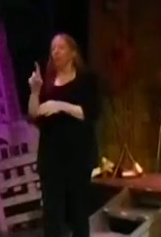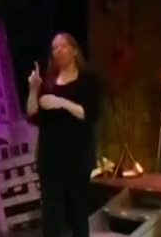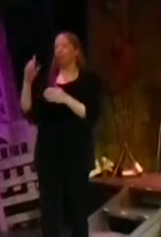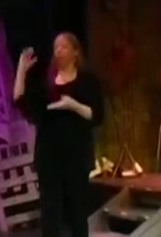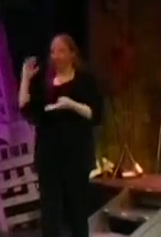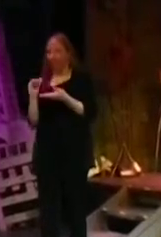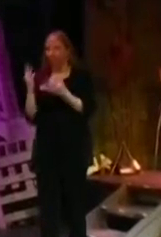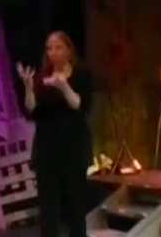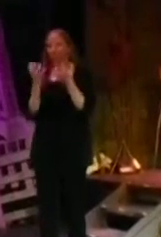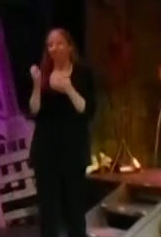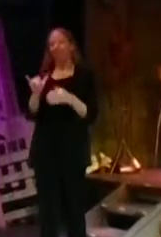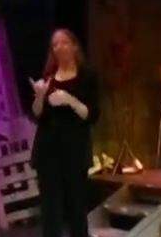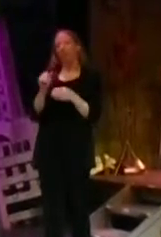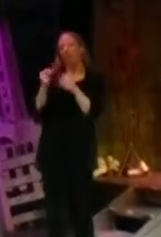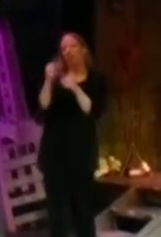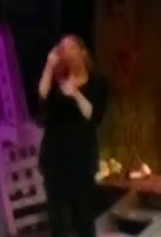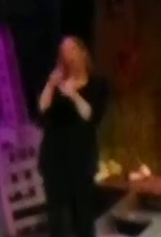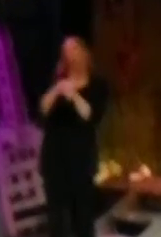journalism speak.